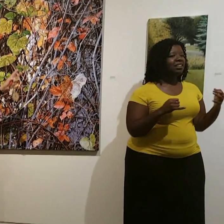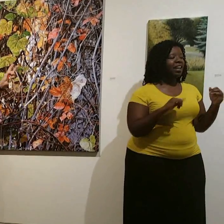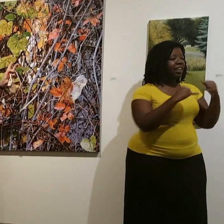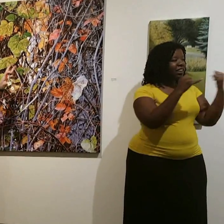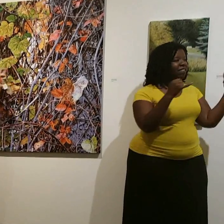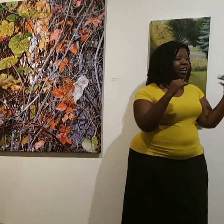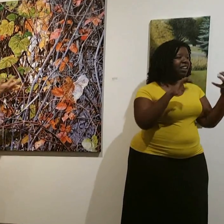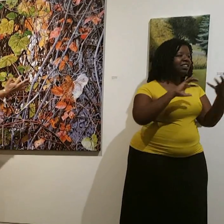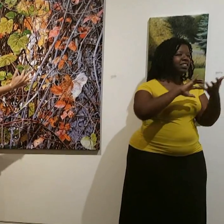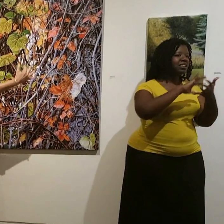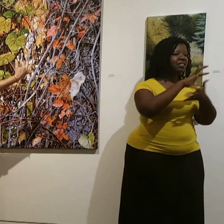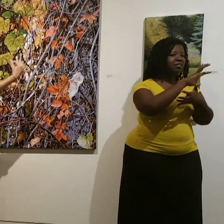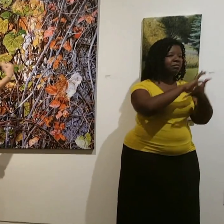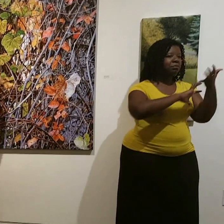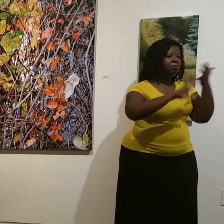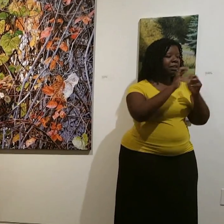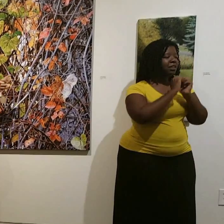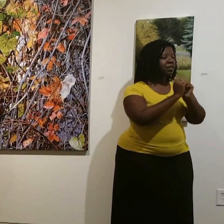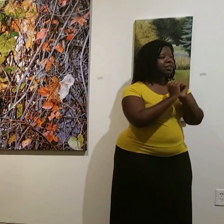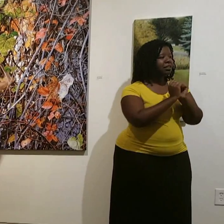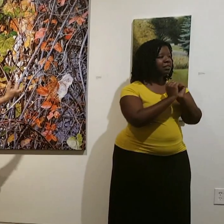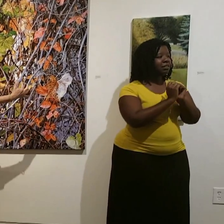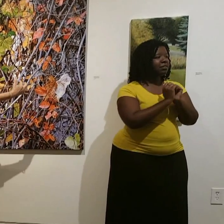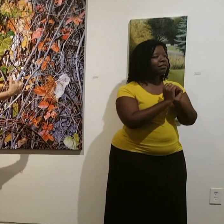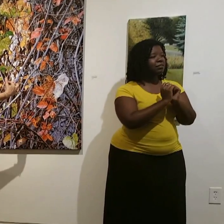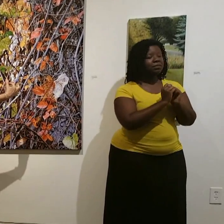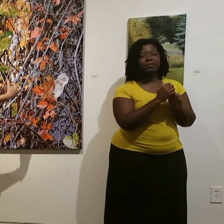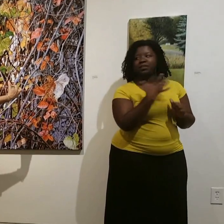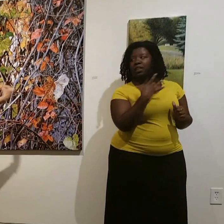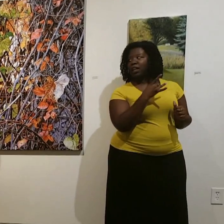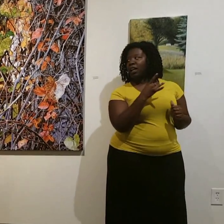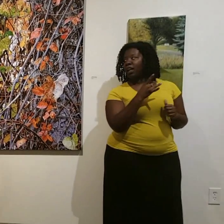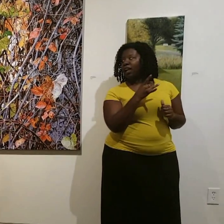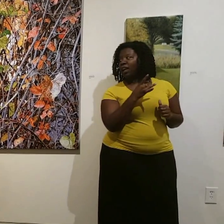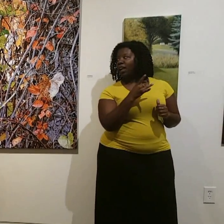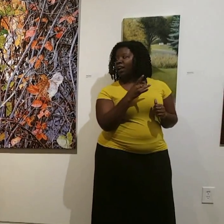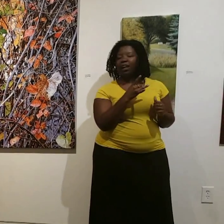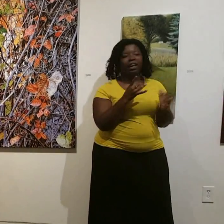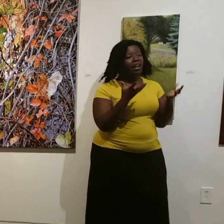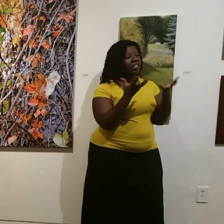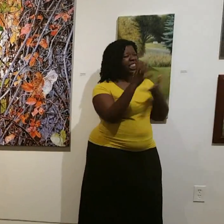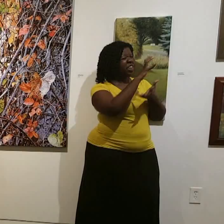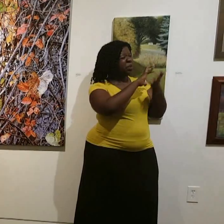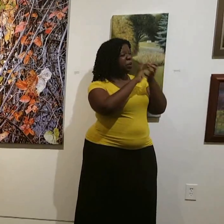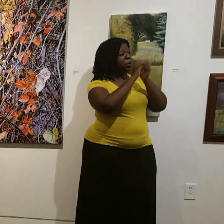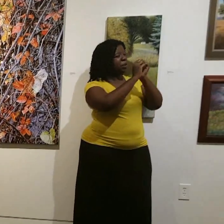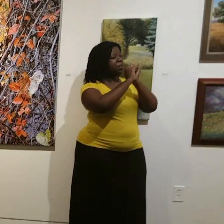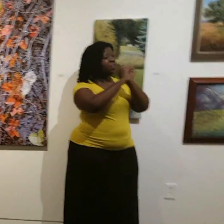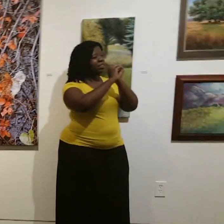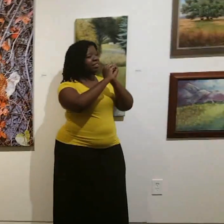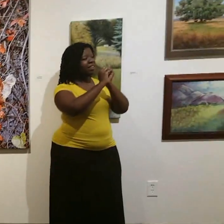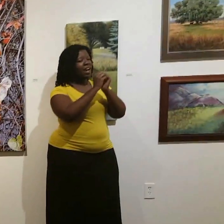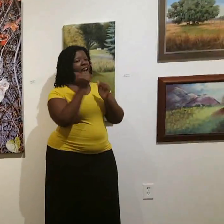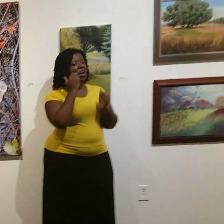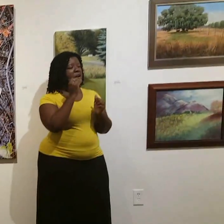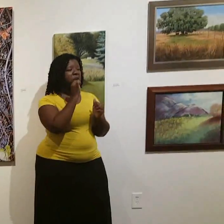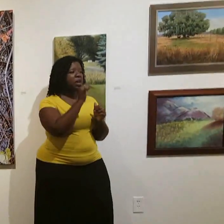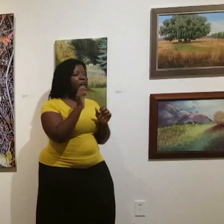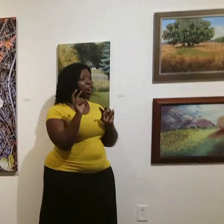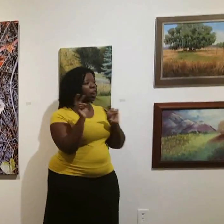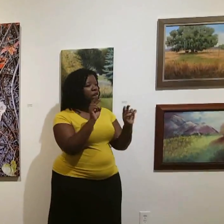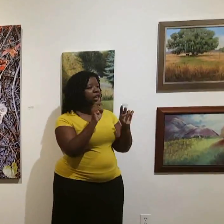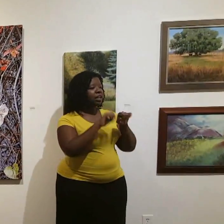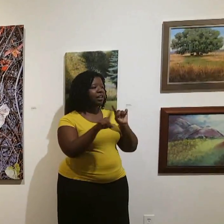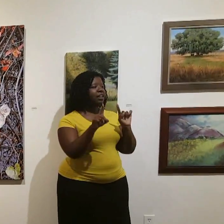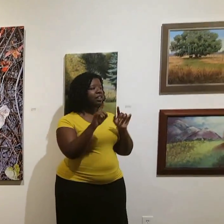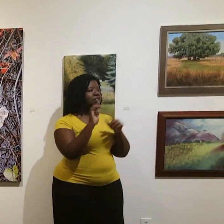tie them together. And I like the fact that they were bound together, even though they were, and I know you're not looking at different trees, but